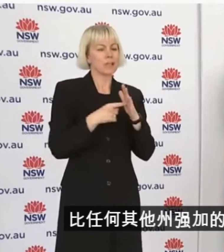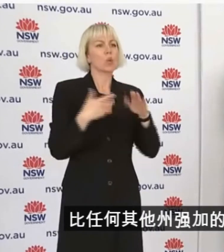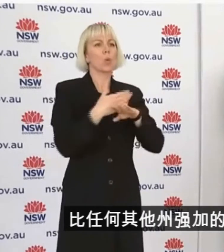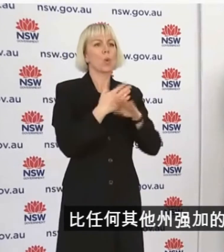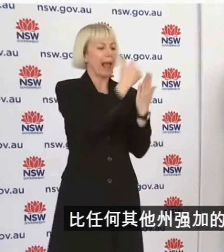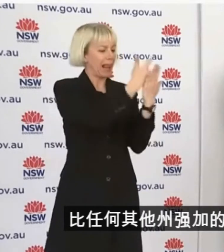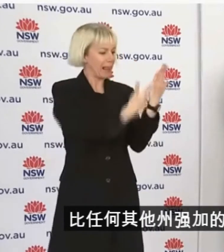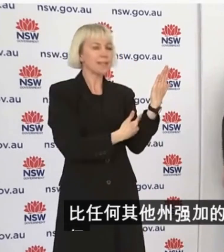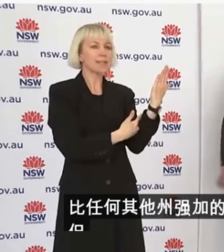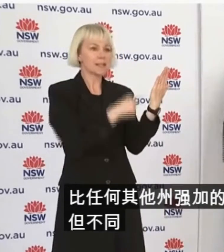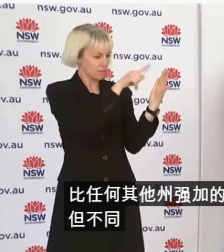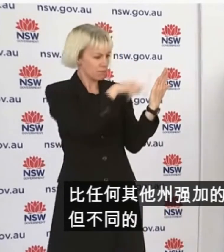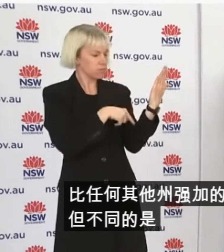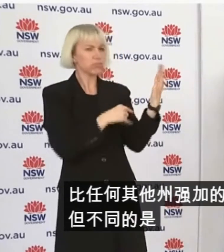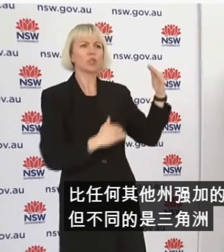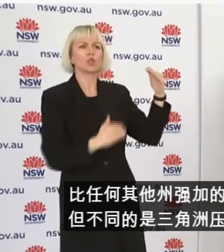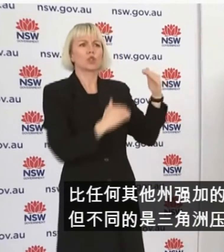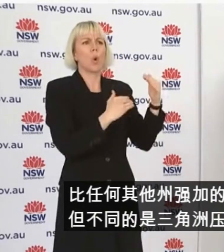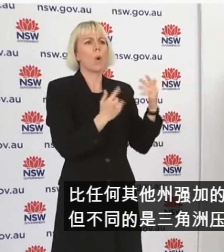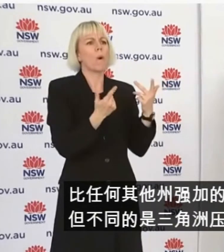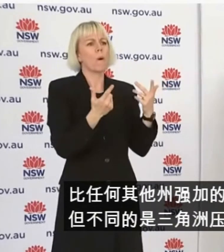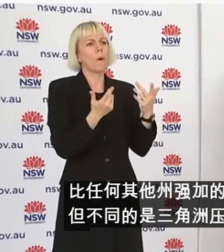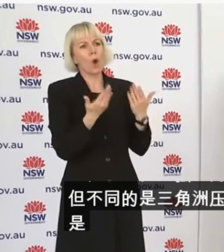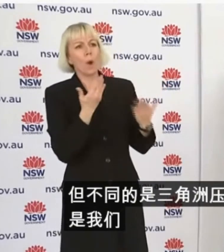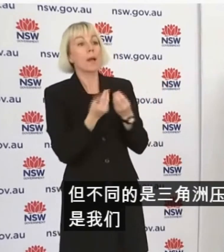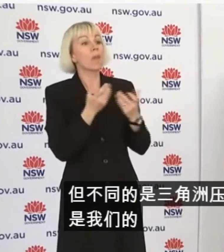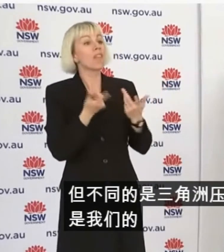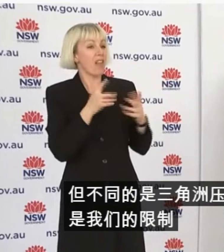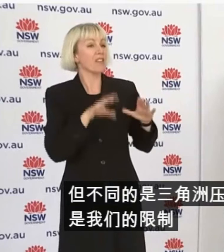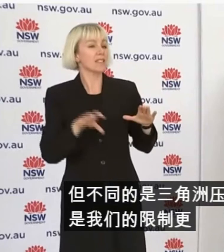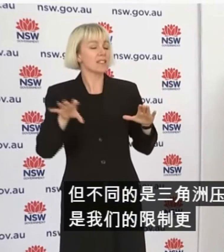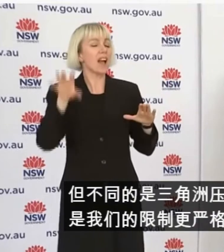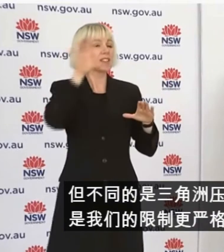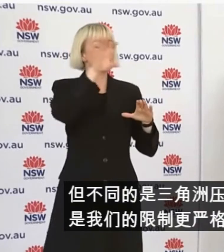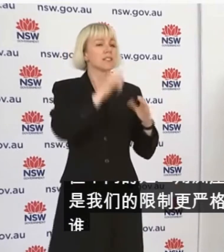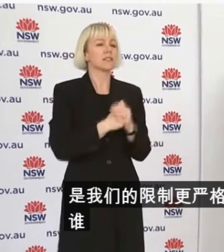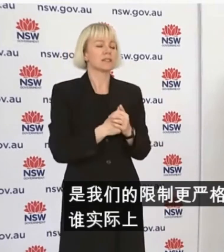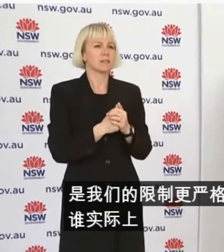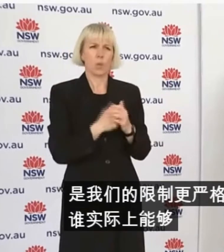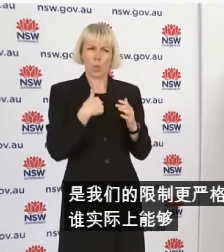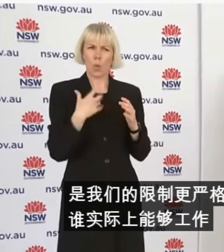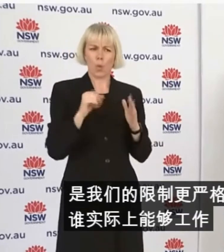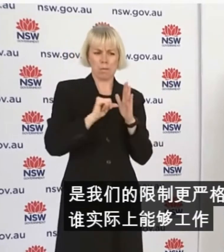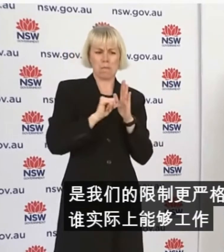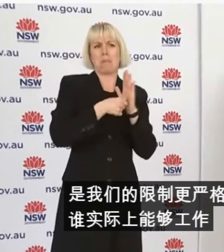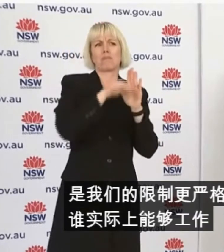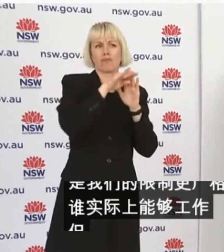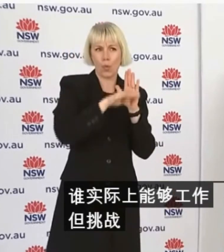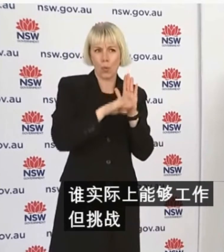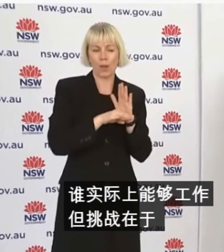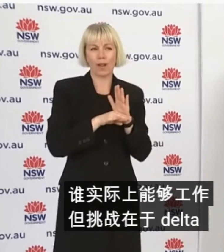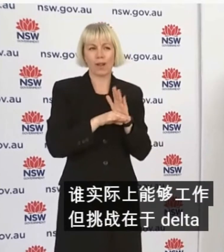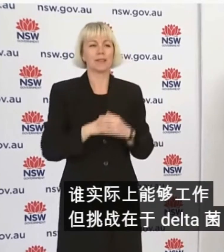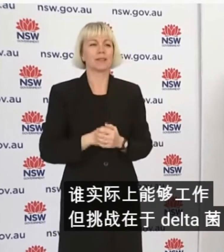other state has ever imposed. But the difference is the Delta strain. Is our restrictions are tighter in who's actually able to work. But